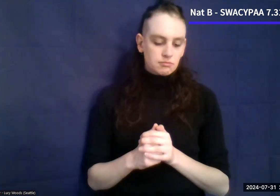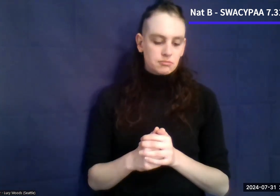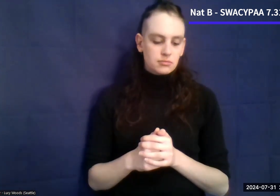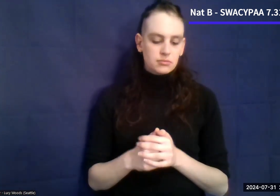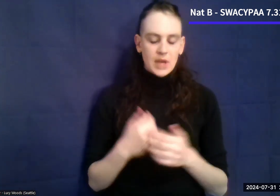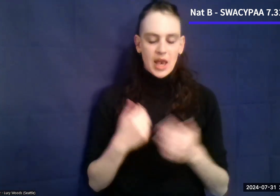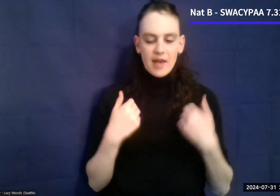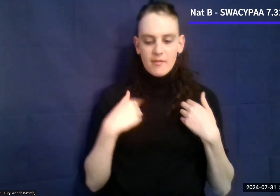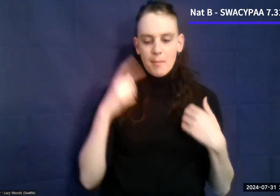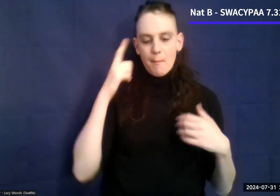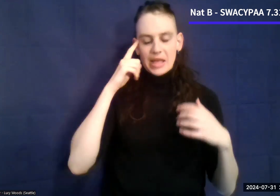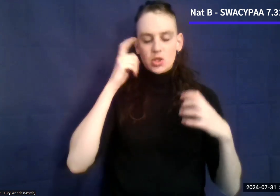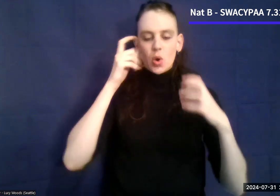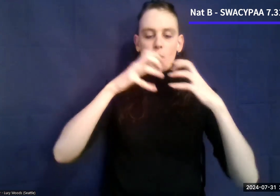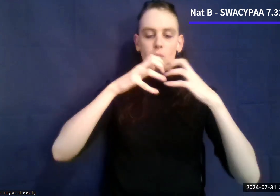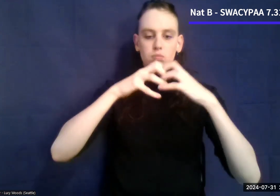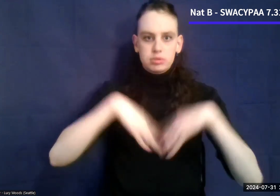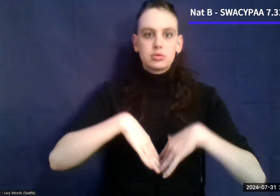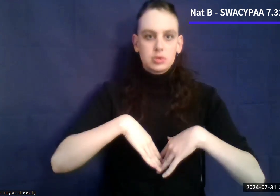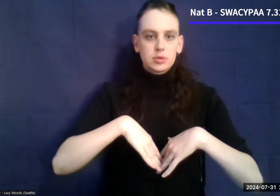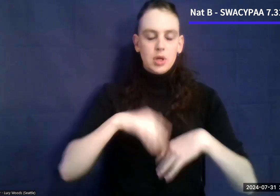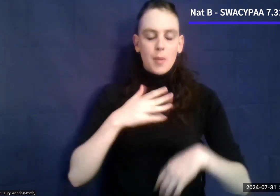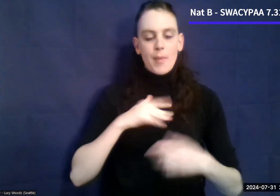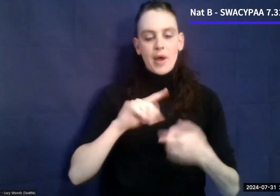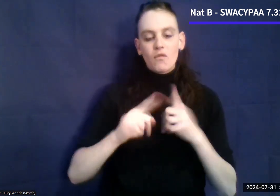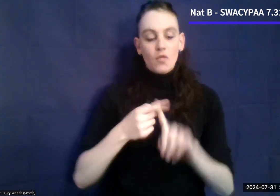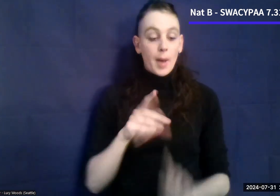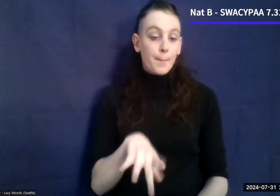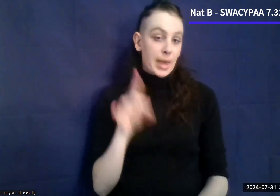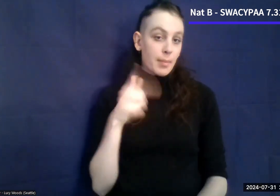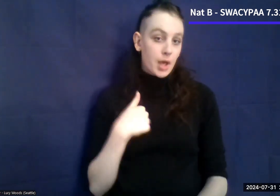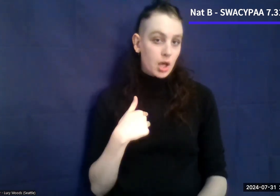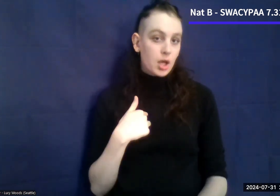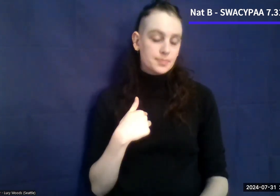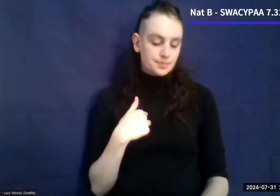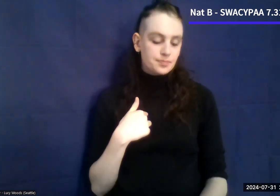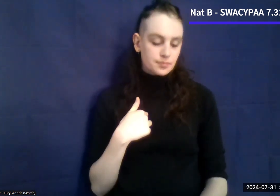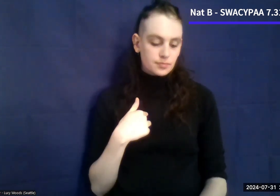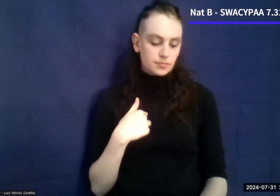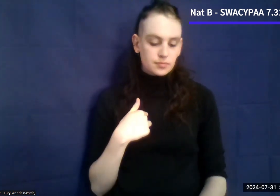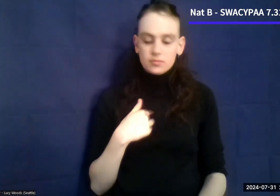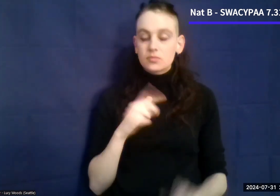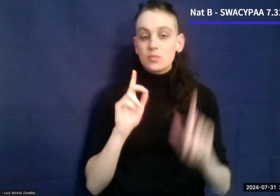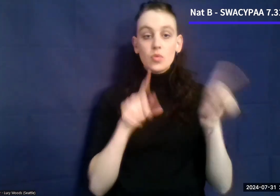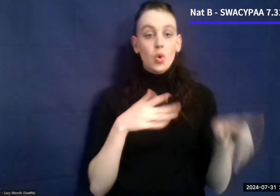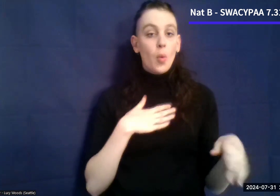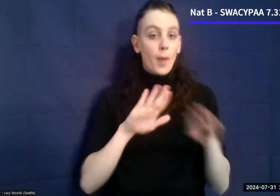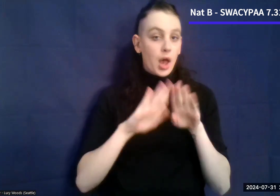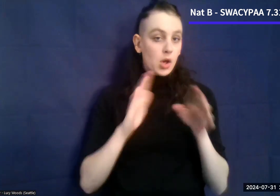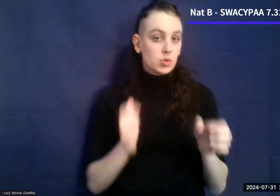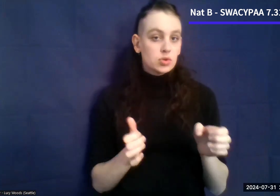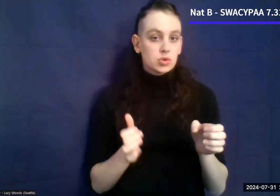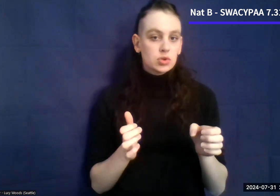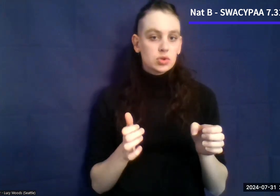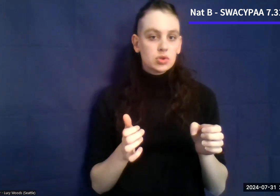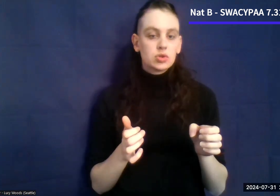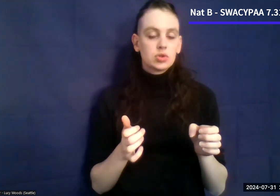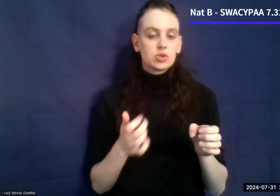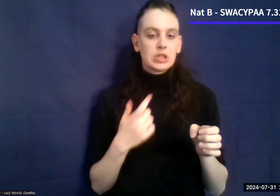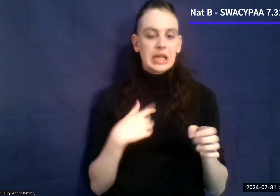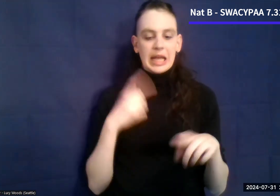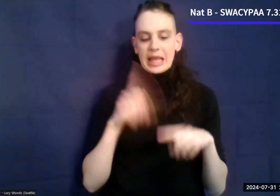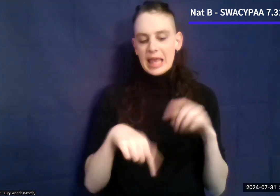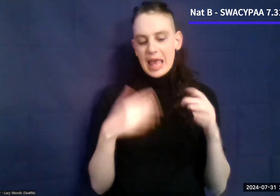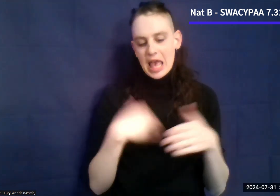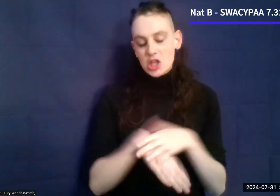breakdown. My friend picked me up, and we went back to my house, and then I couldn't get in because